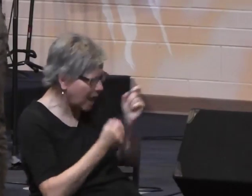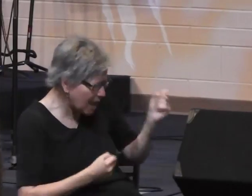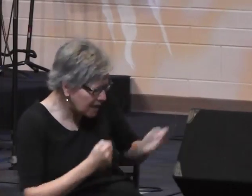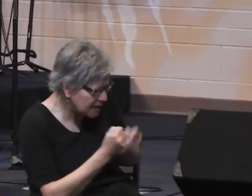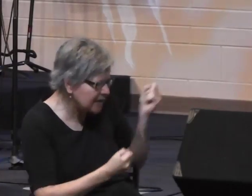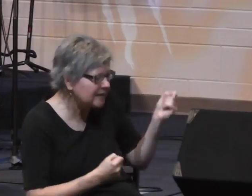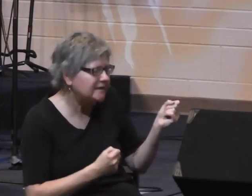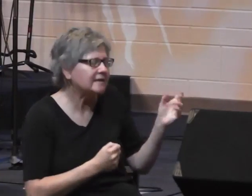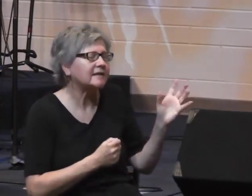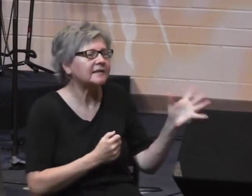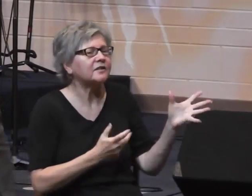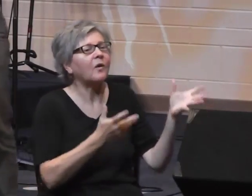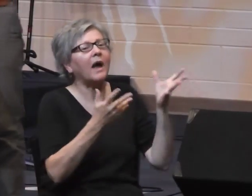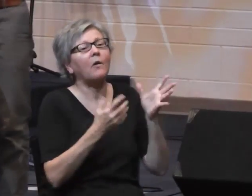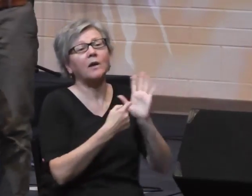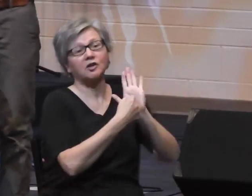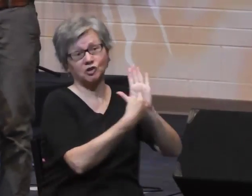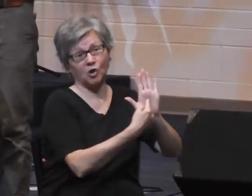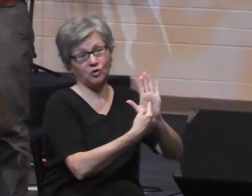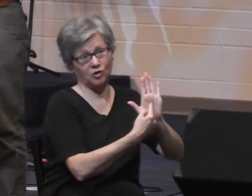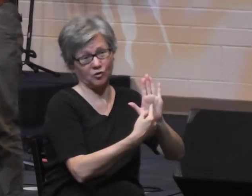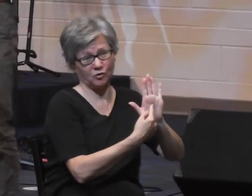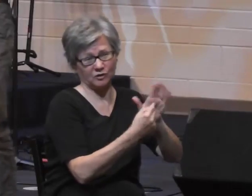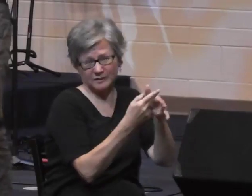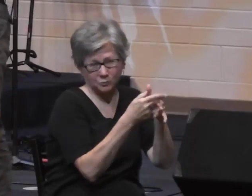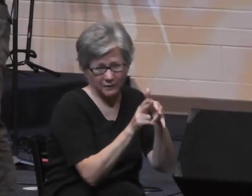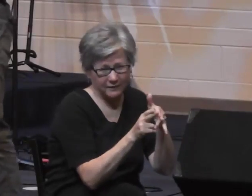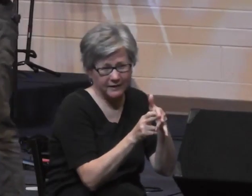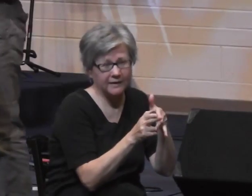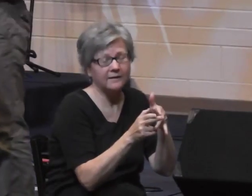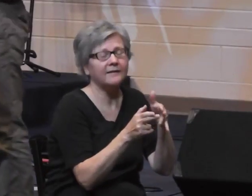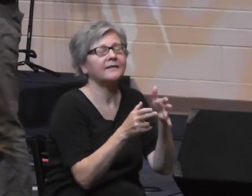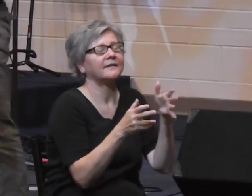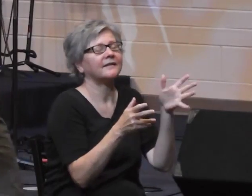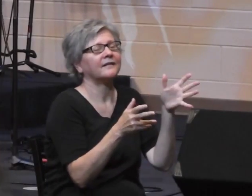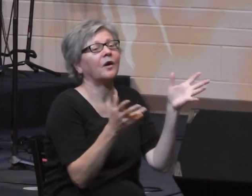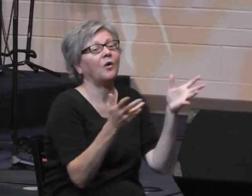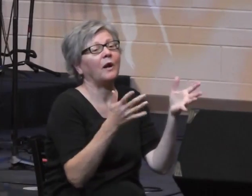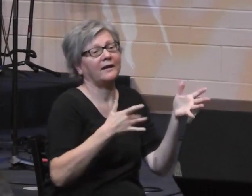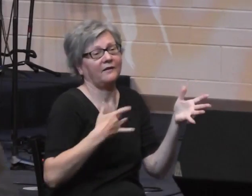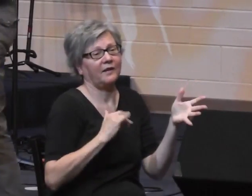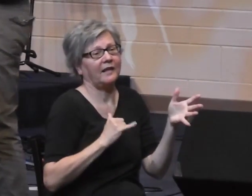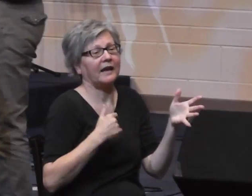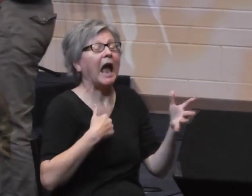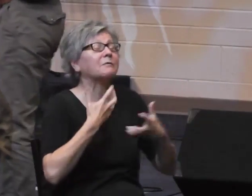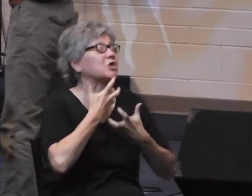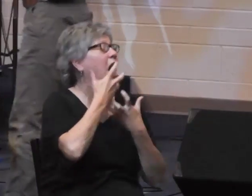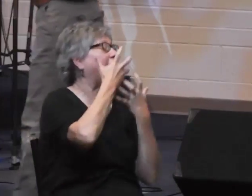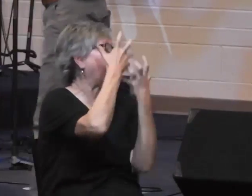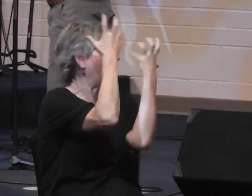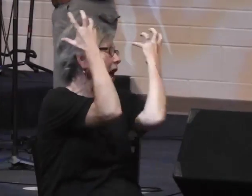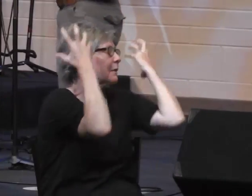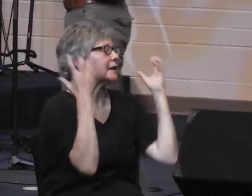taste of what that moment was like. The video doesn't do it justice, and it's shaky, and I'm screaming really loud, but here's